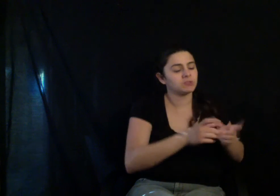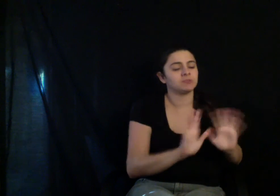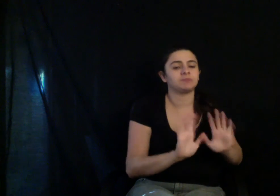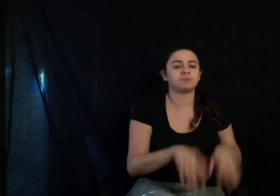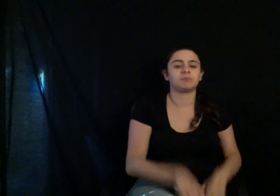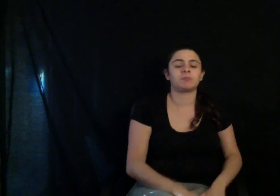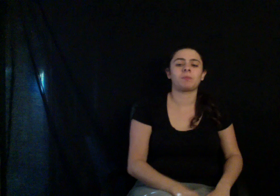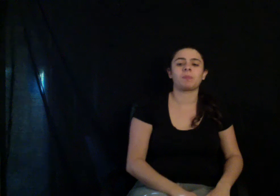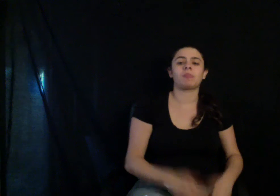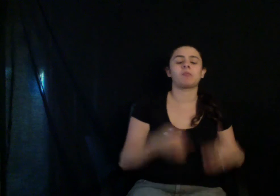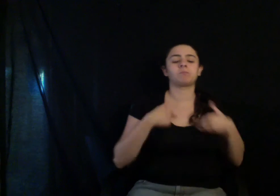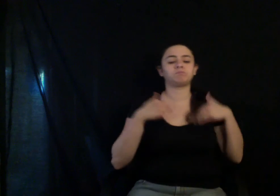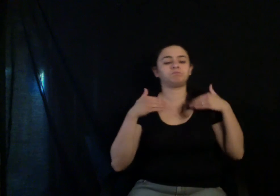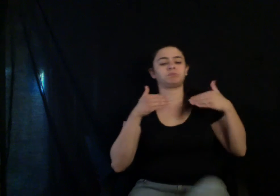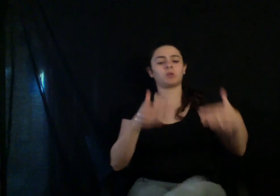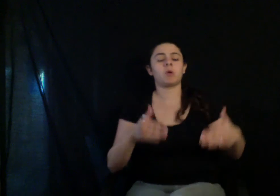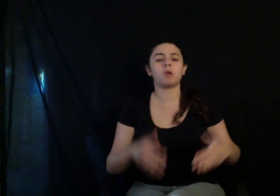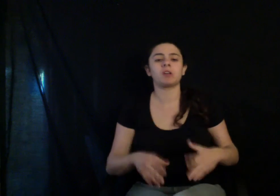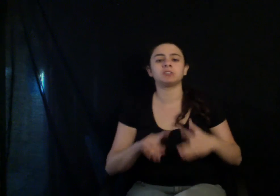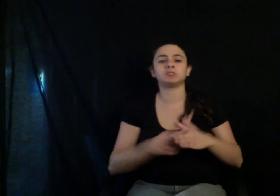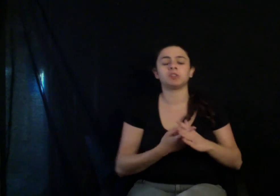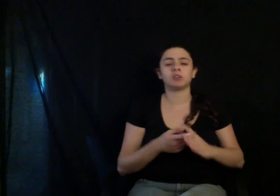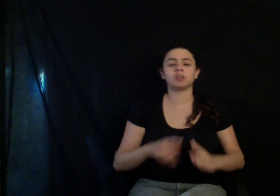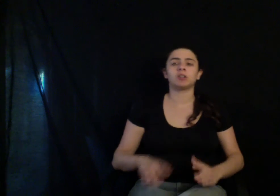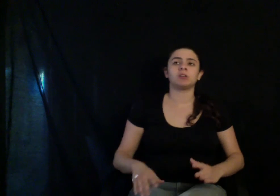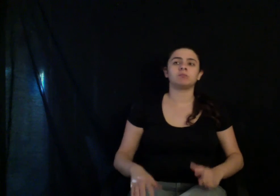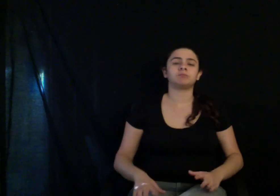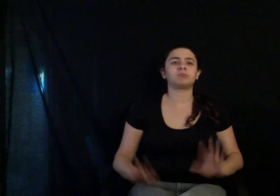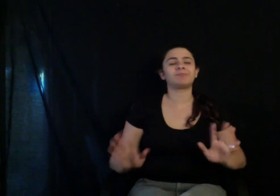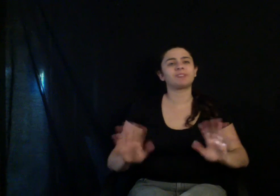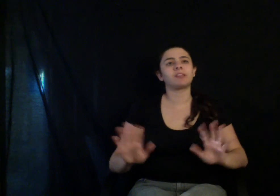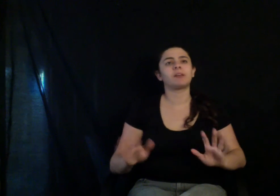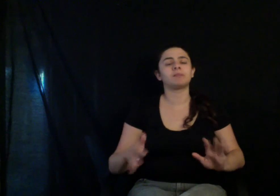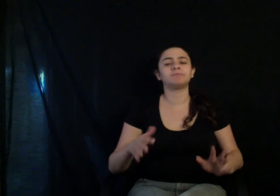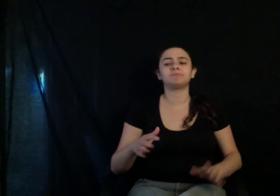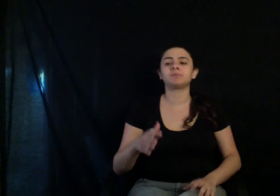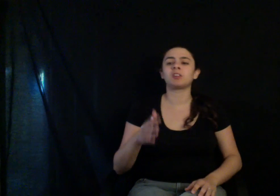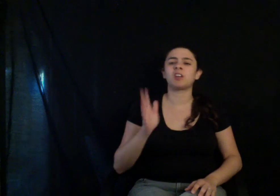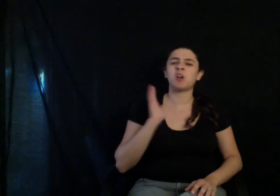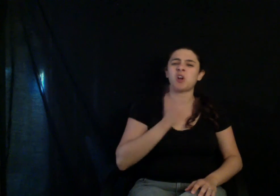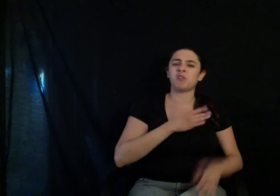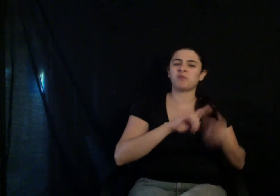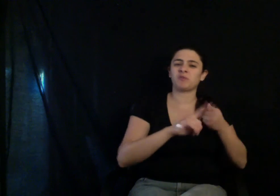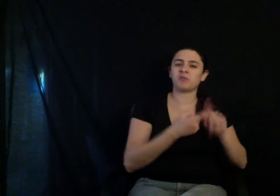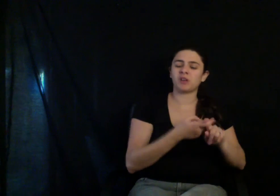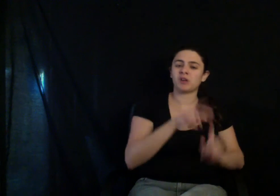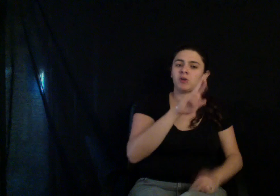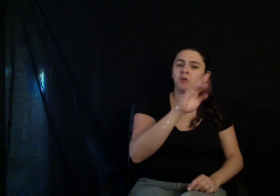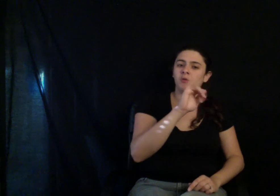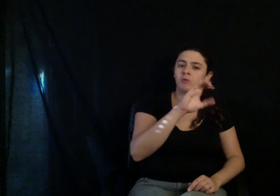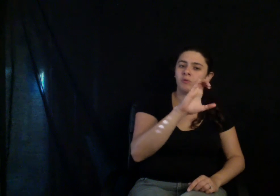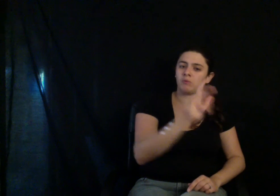ahead and I posted a thread. Well, actually, I contacted our mutual friend, Rick, because I didn't want to be the sole